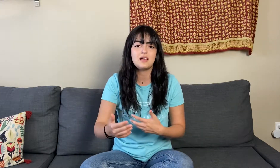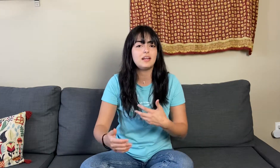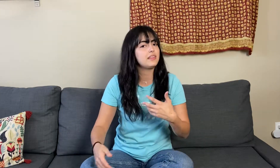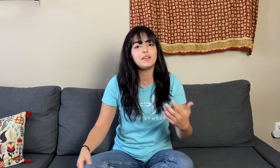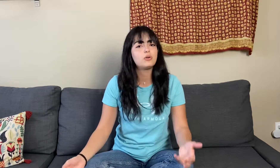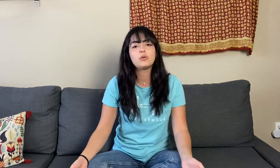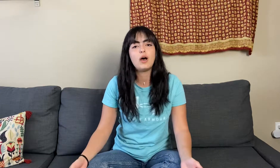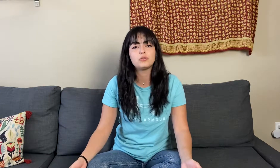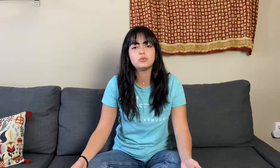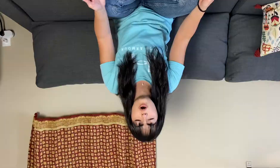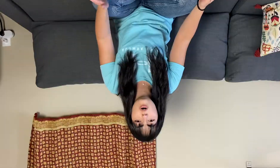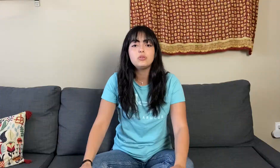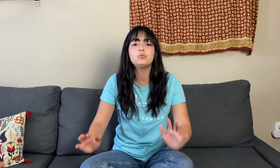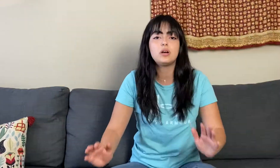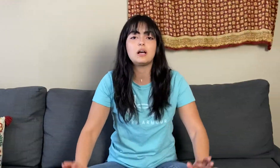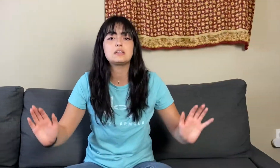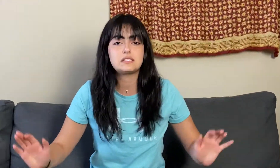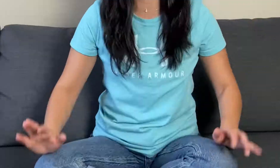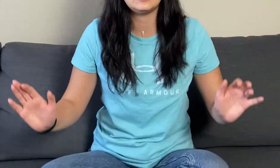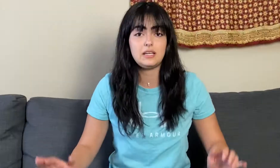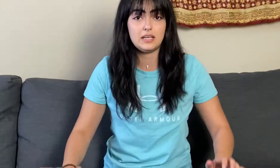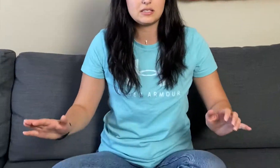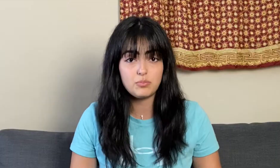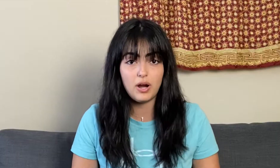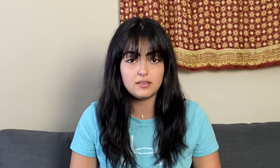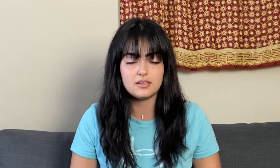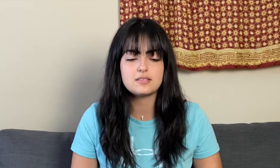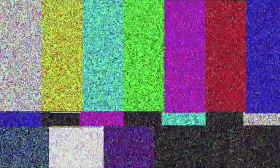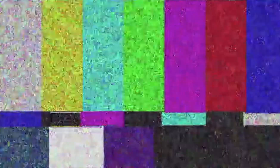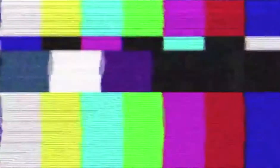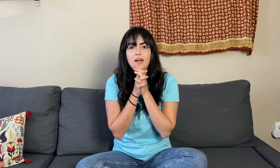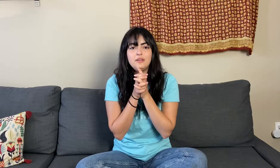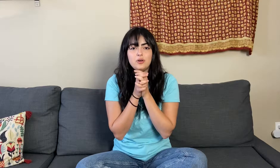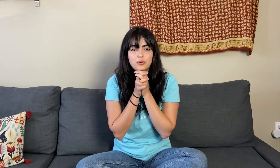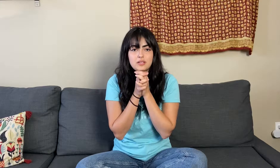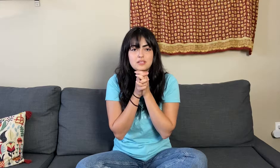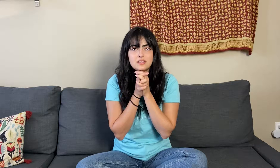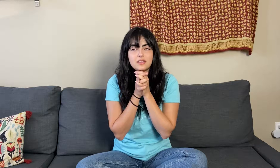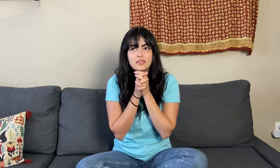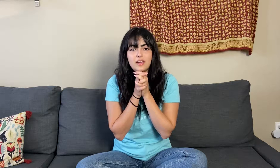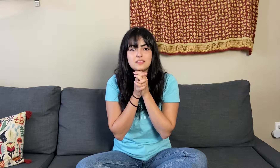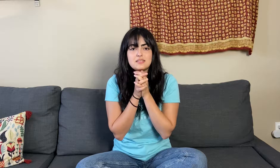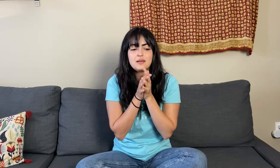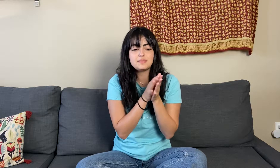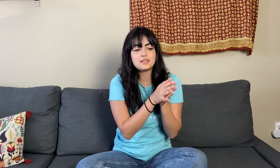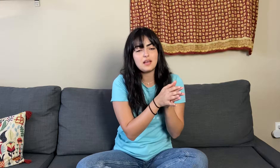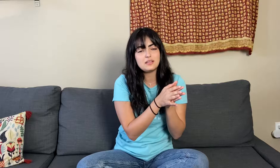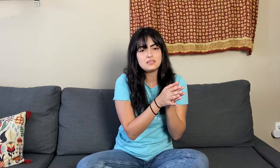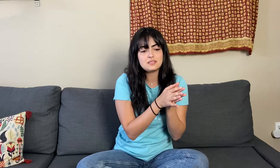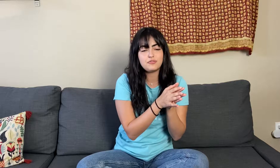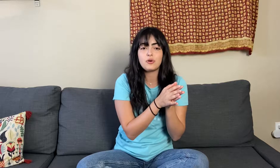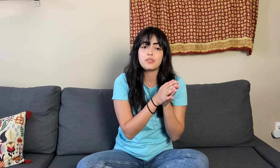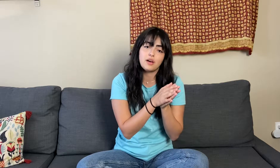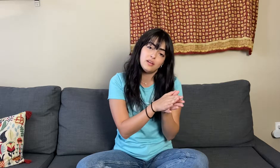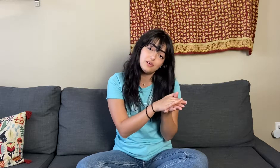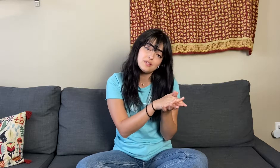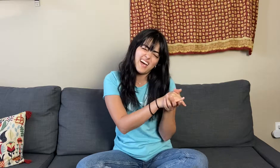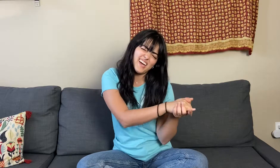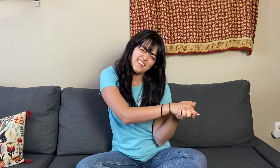and they don't know how to. All you guys need is practice. I noticed that some signs for the colors kind of